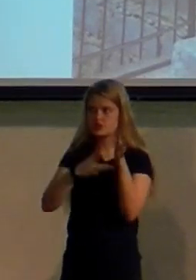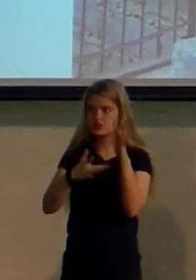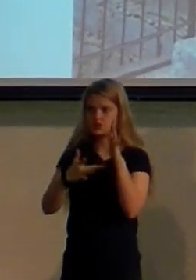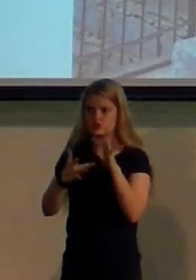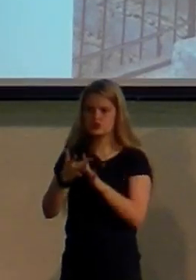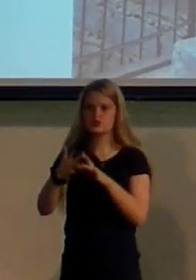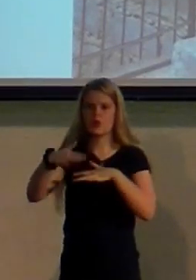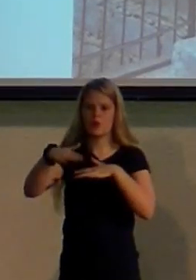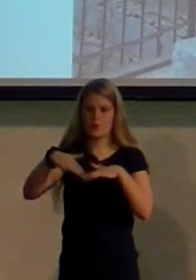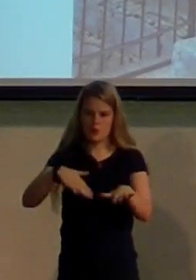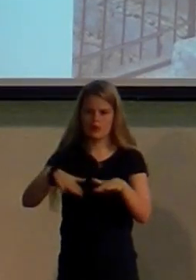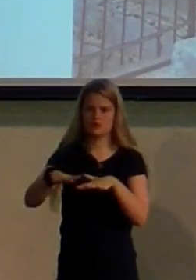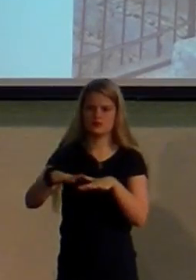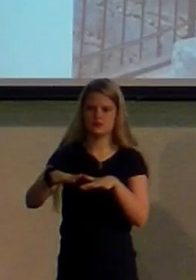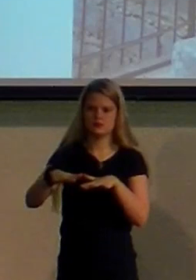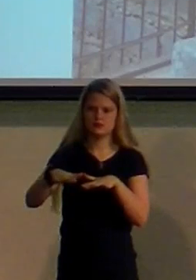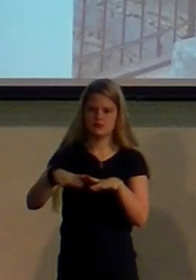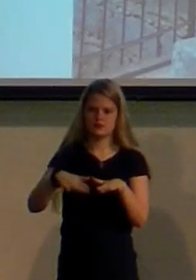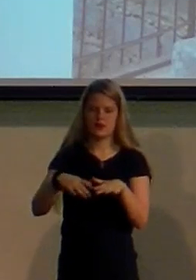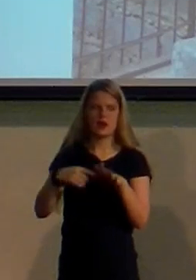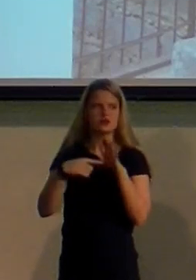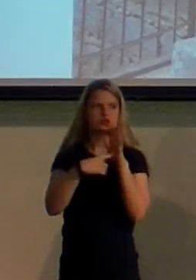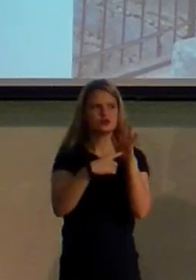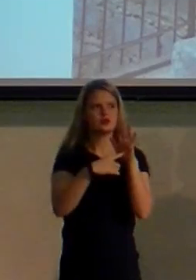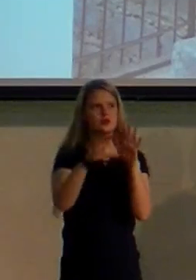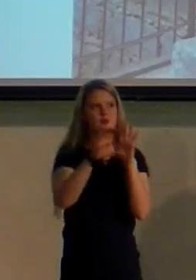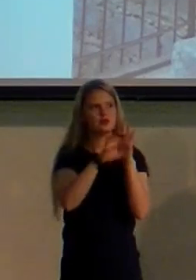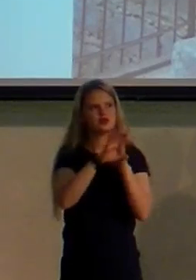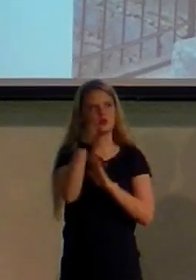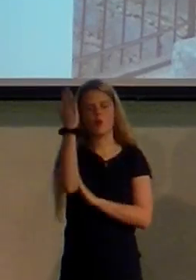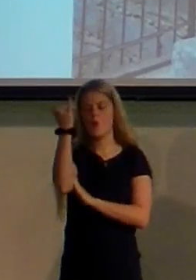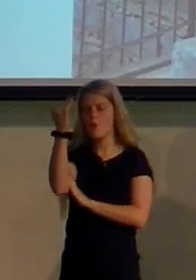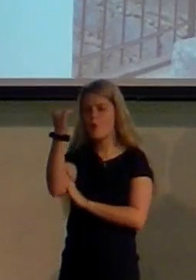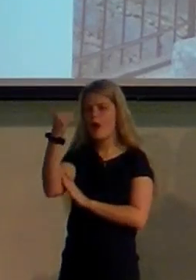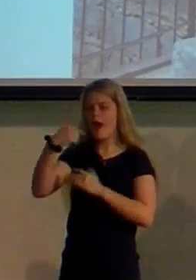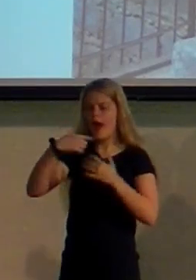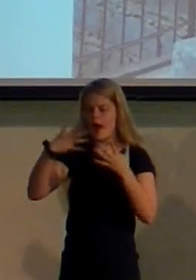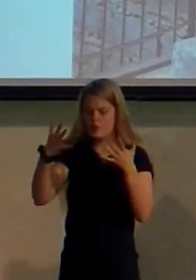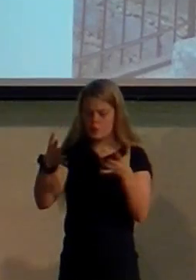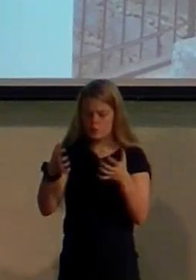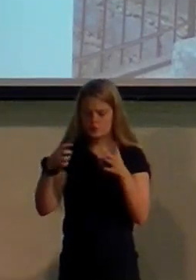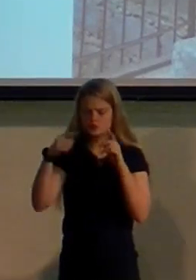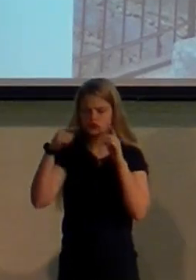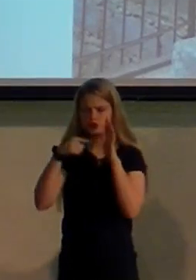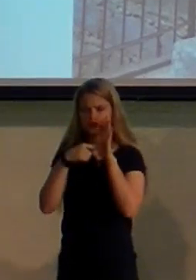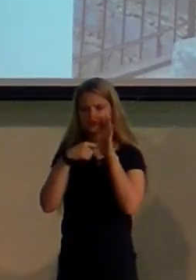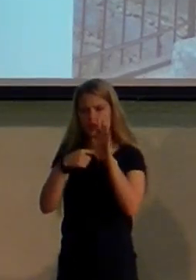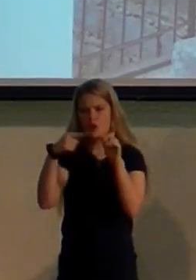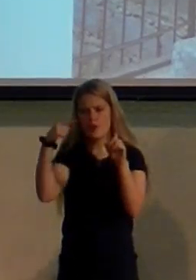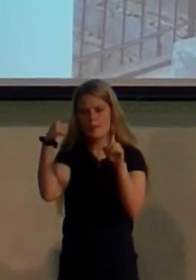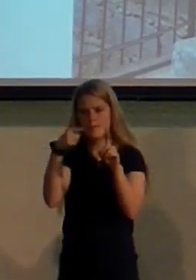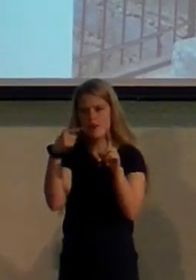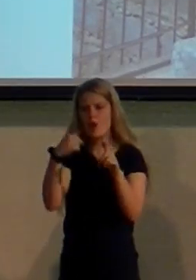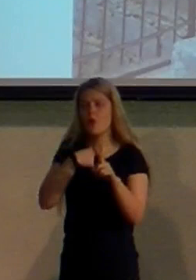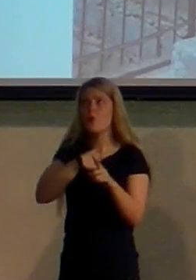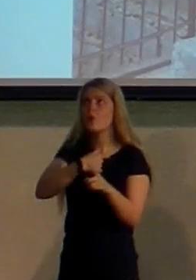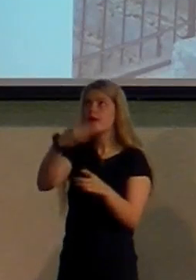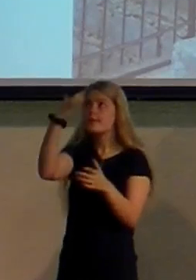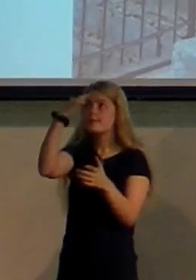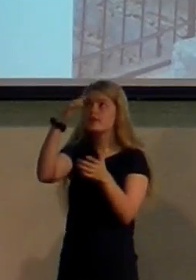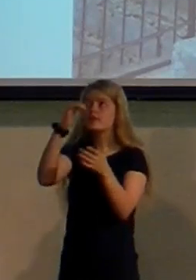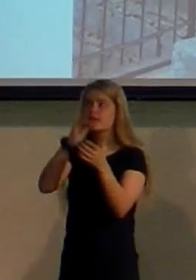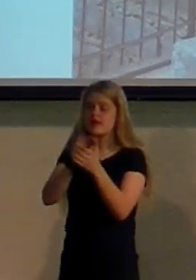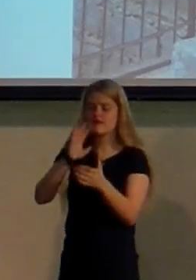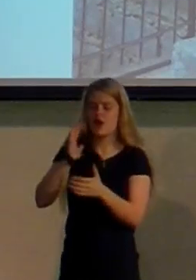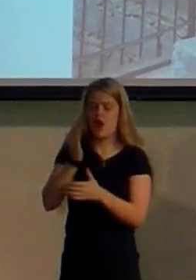into the synagogue. I'm just showing you these pictures because I want to make a point that we believe that our Bible is